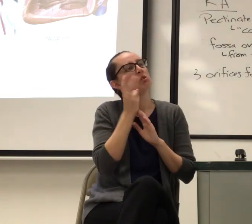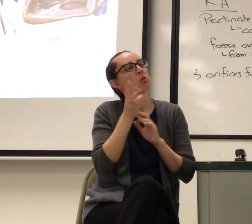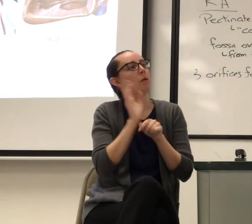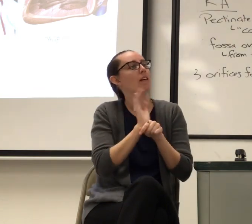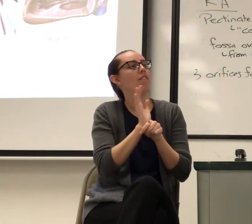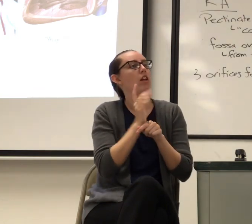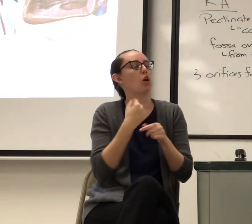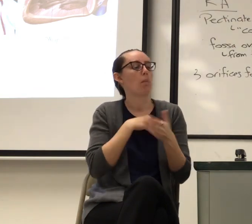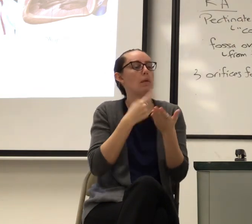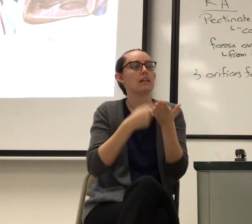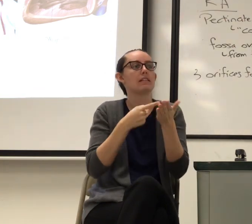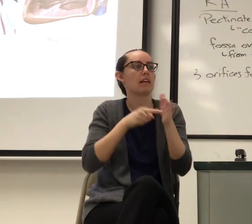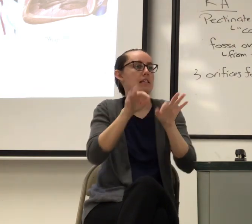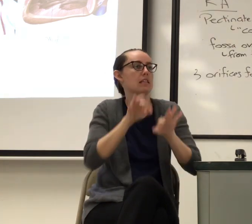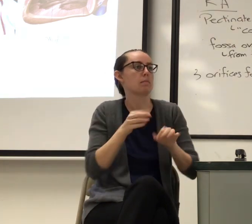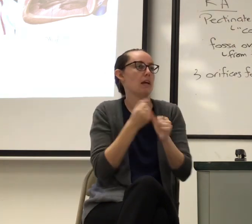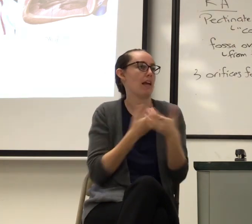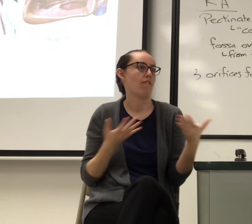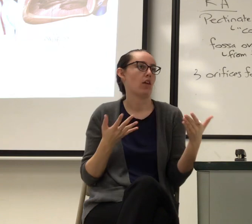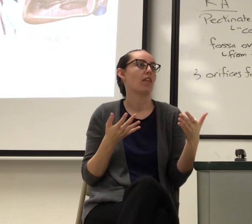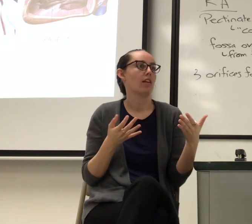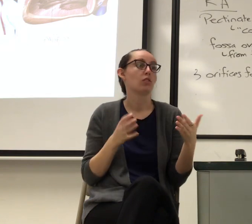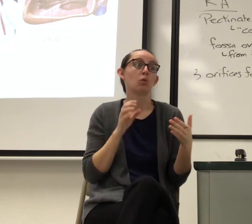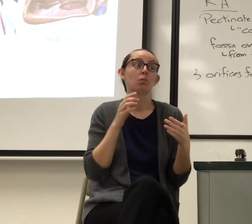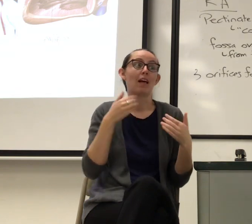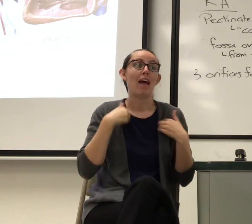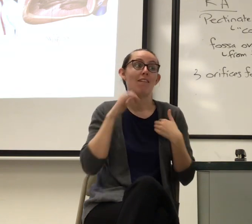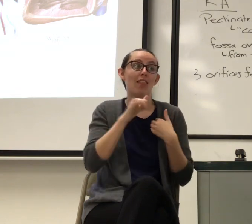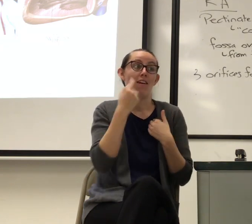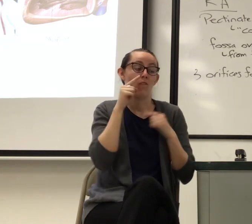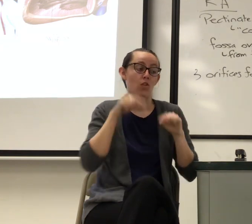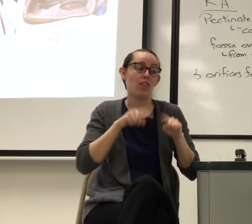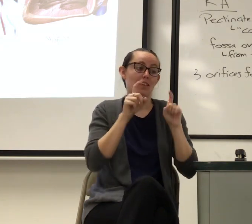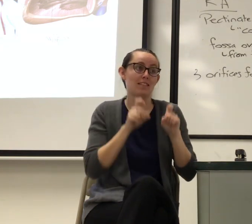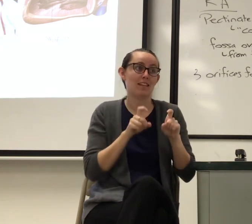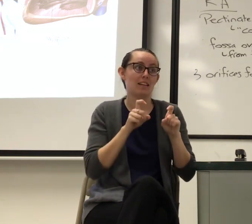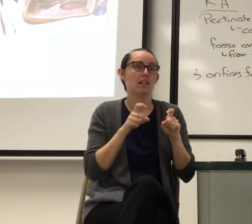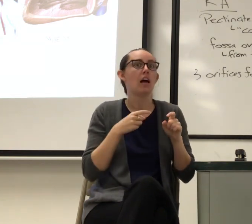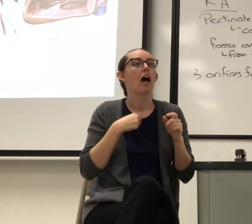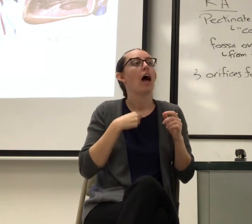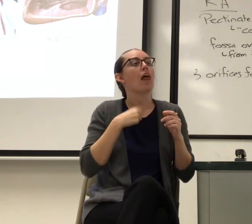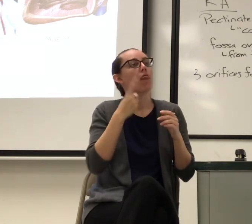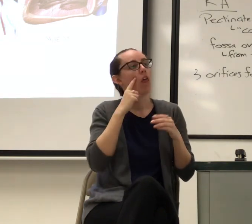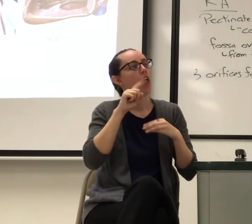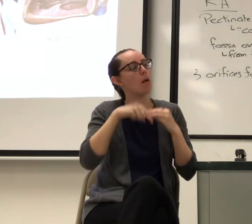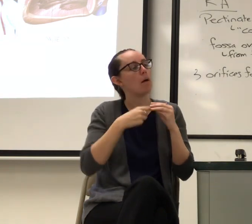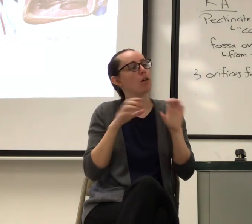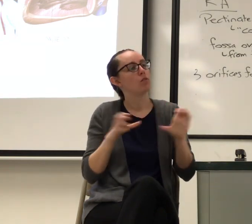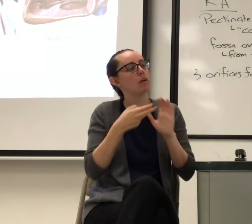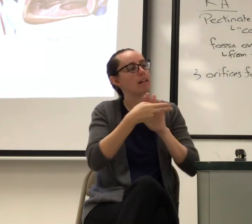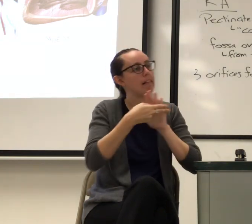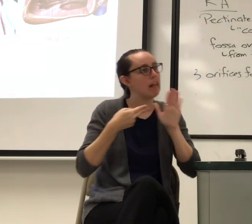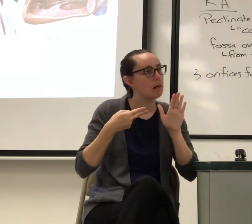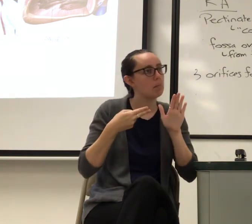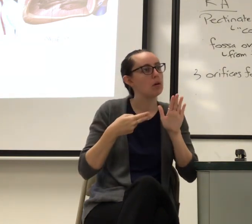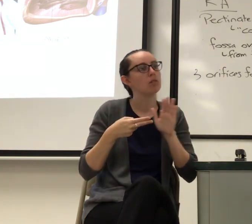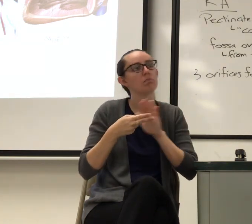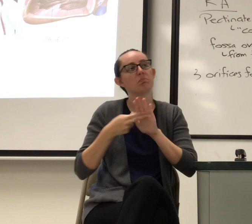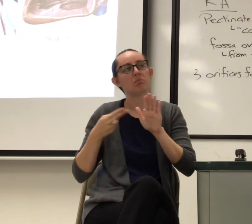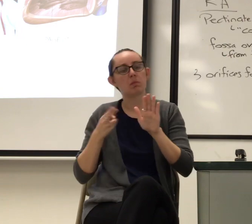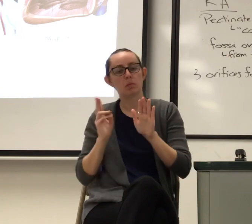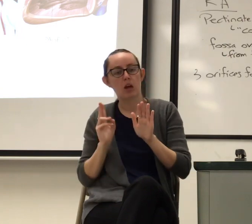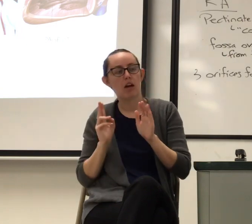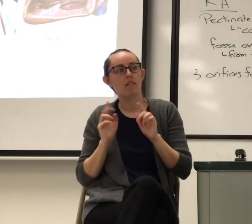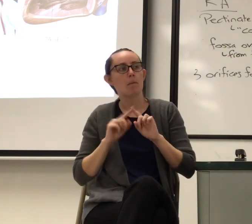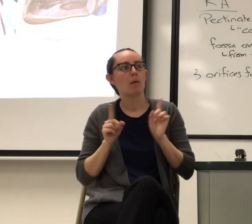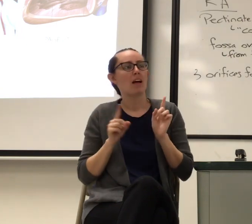everything. So that's what you have for this test. I thought about doing the labels on, labels off, but you know, blood vessels are very small